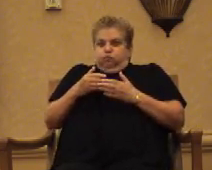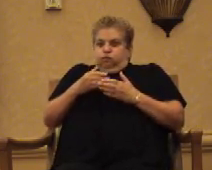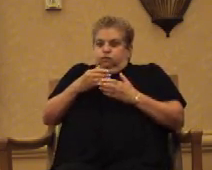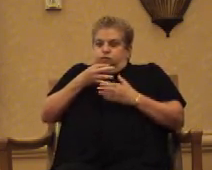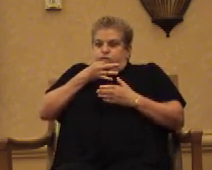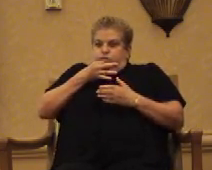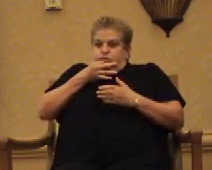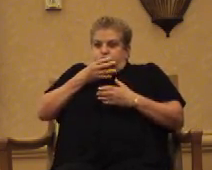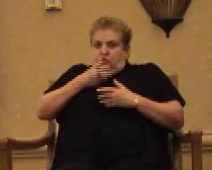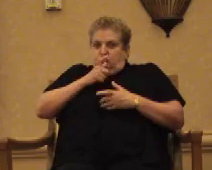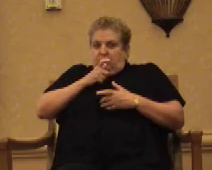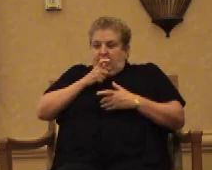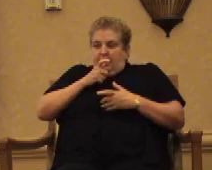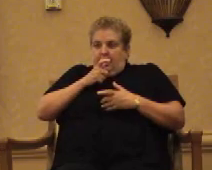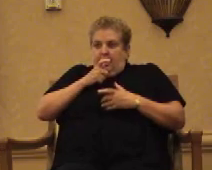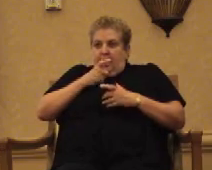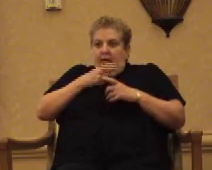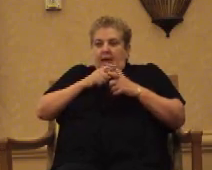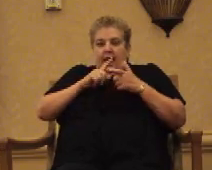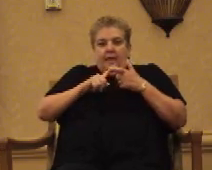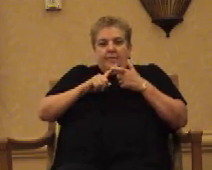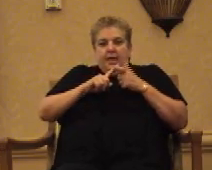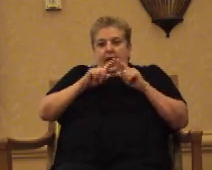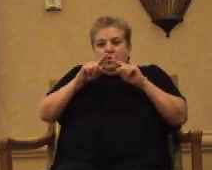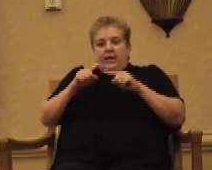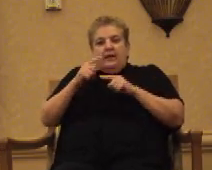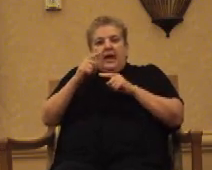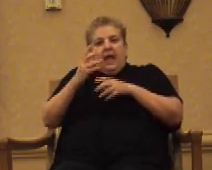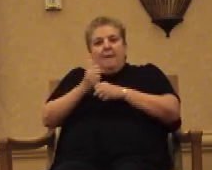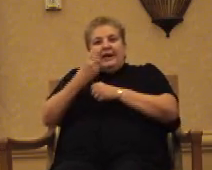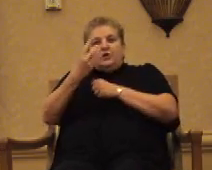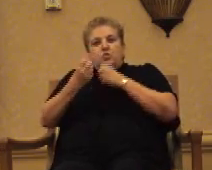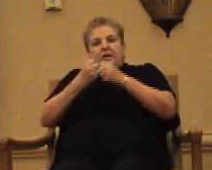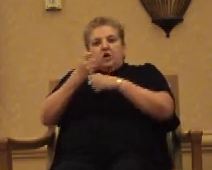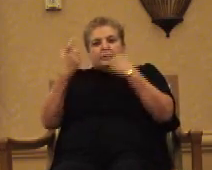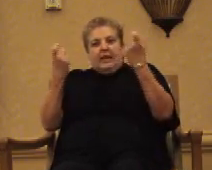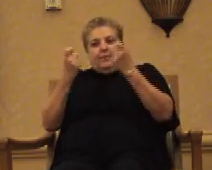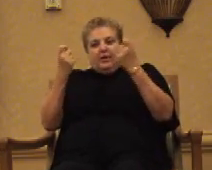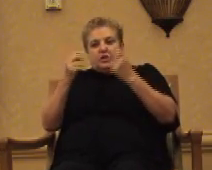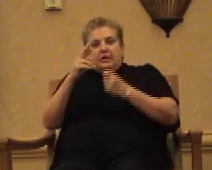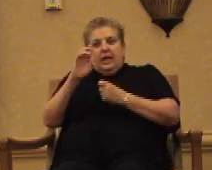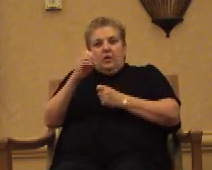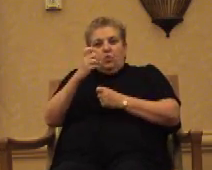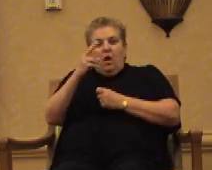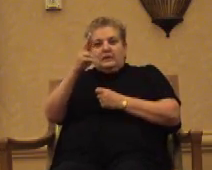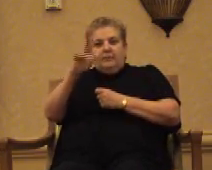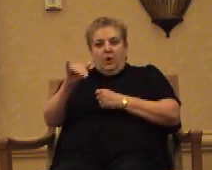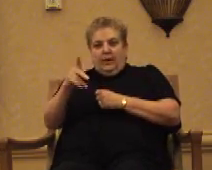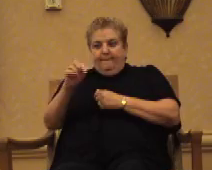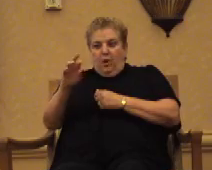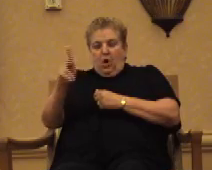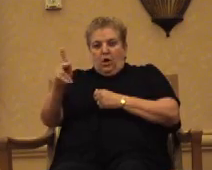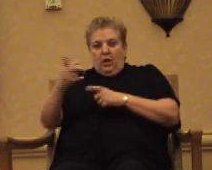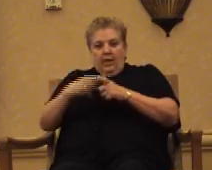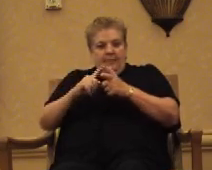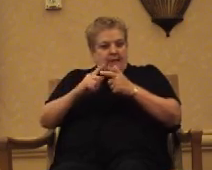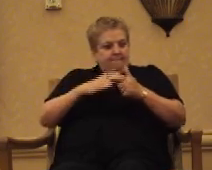I went and took my 2-year cake at Roxbury Park and went straight to the hospital. My son Max was born. It's his